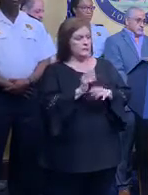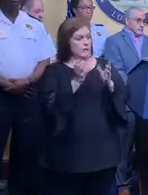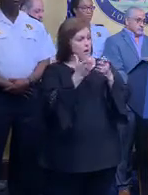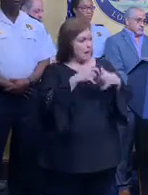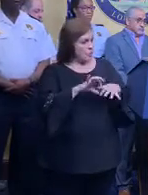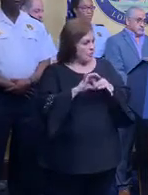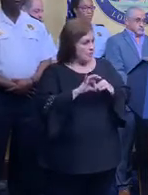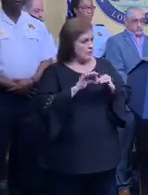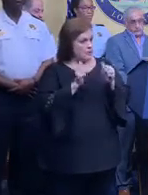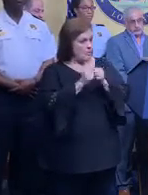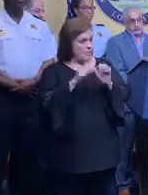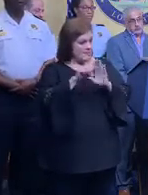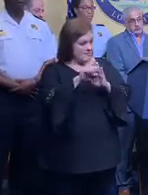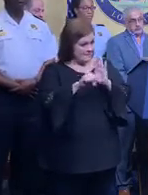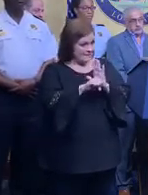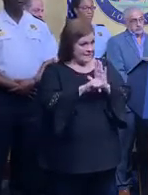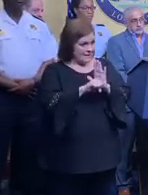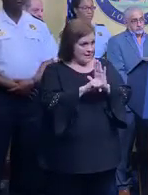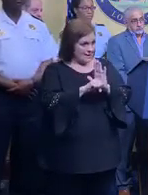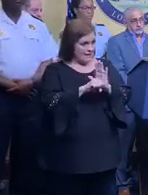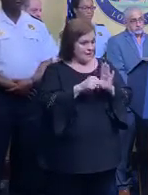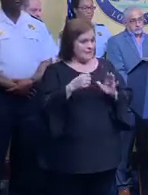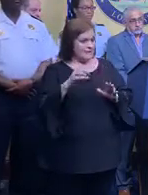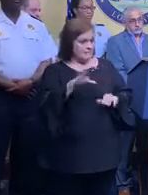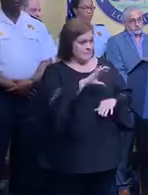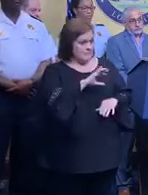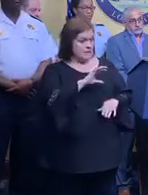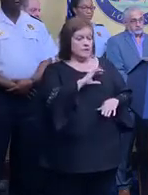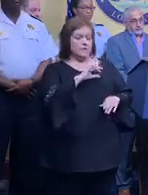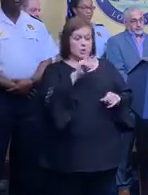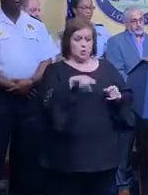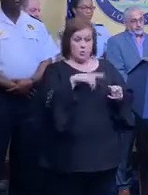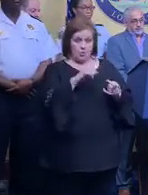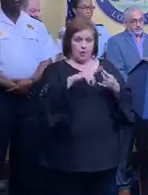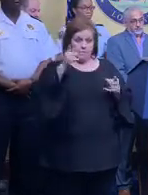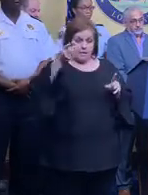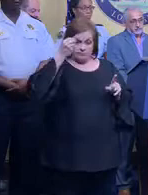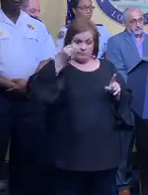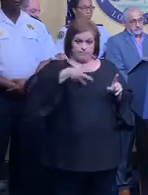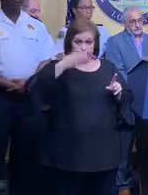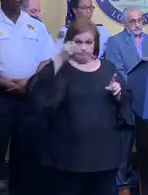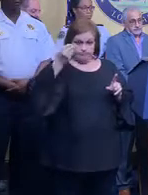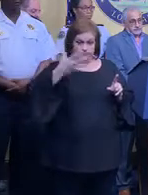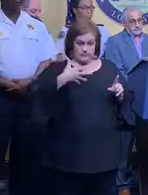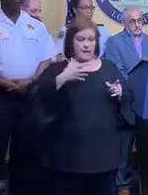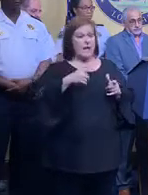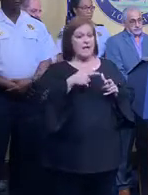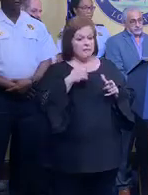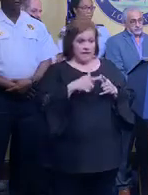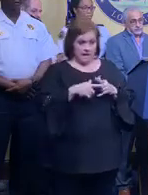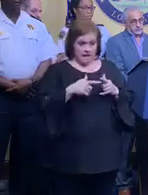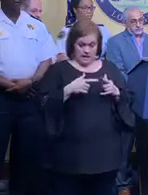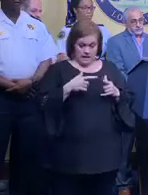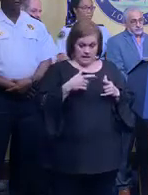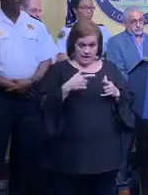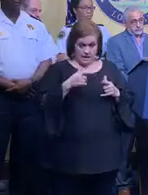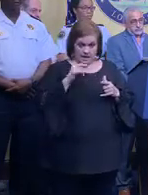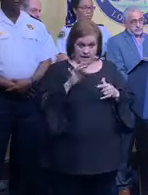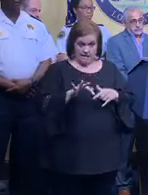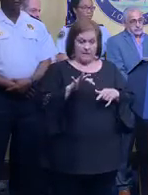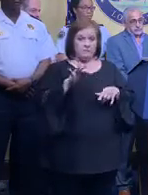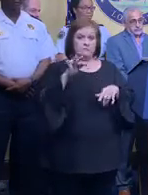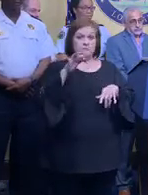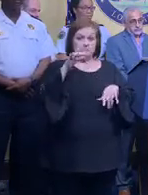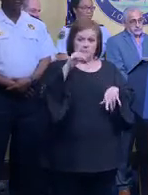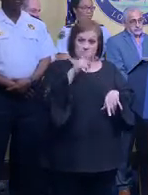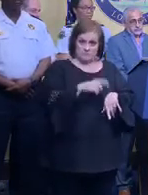collaboration even with state officials. So as we get more information, that will influence the call that we will make, whether or not that will